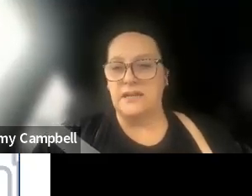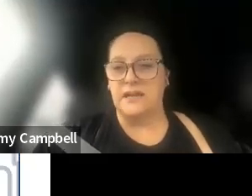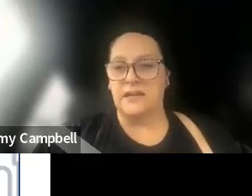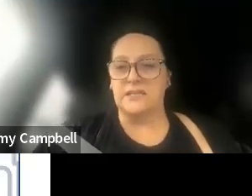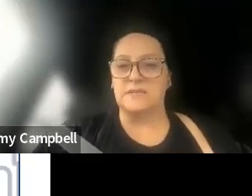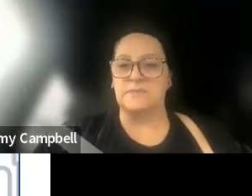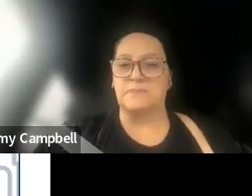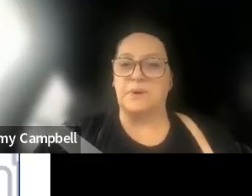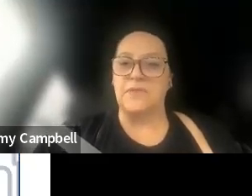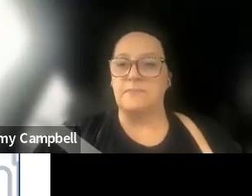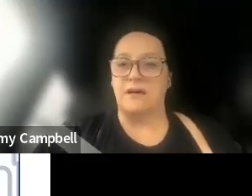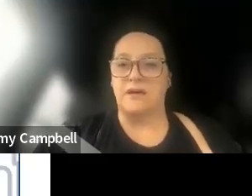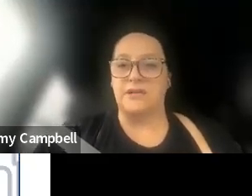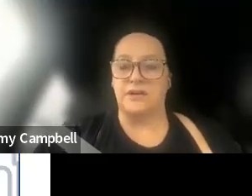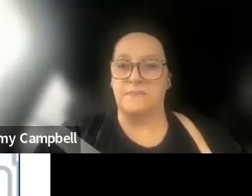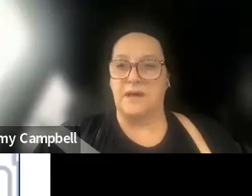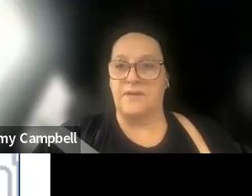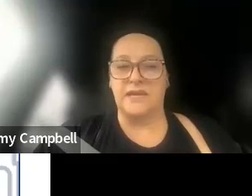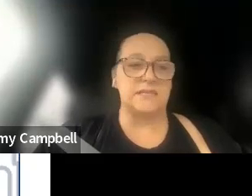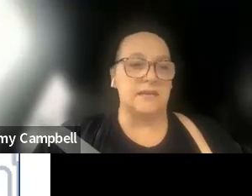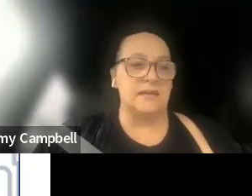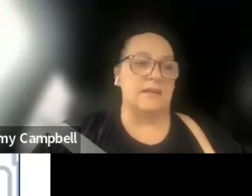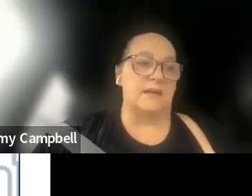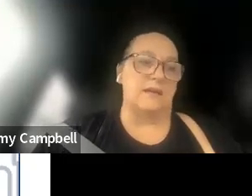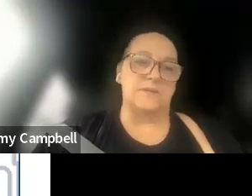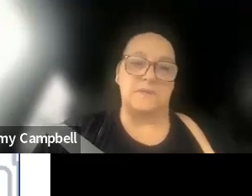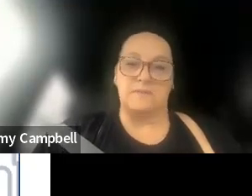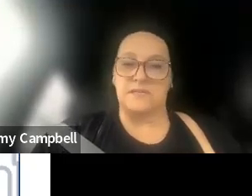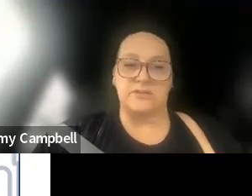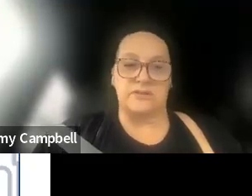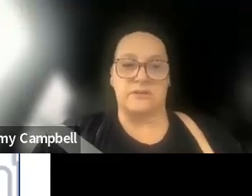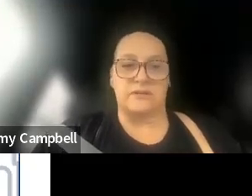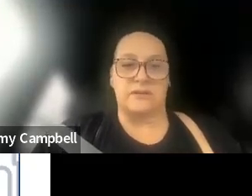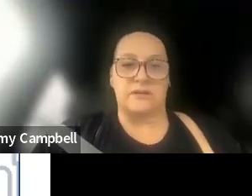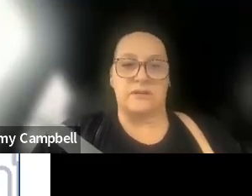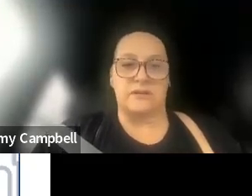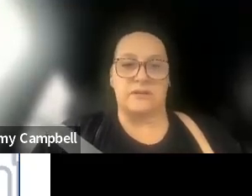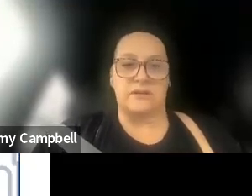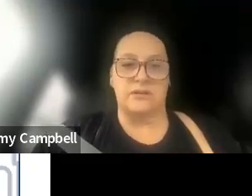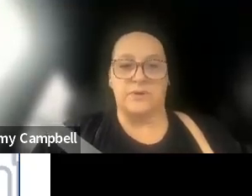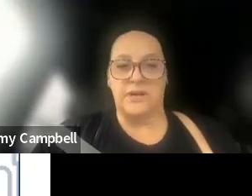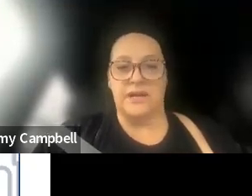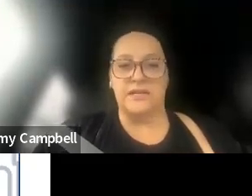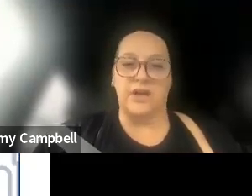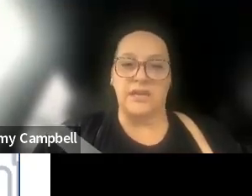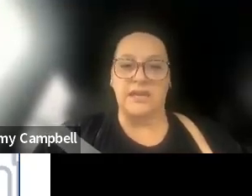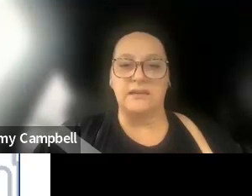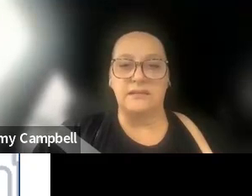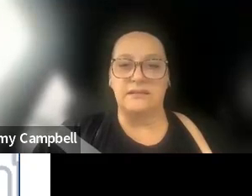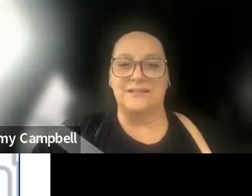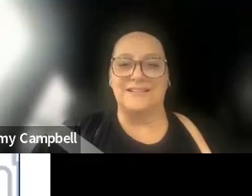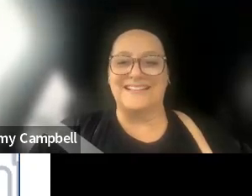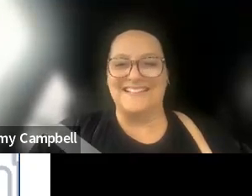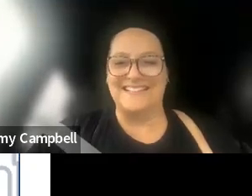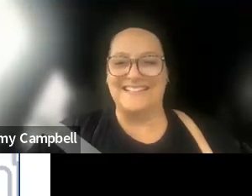a guest speaker or a content expert that comes on and talks about things. Sometimes it's just Carla and Brooke and